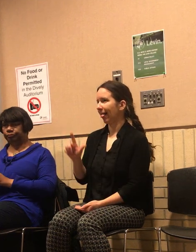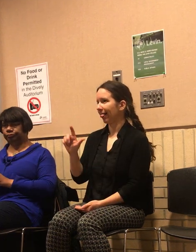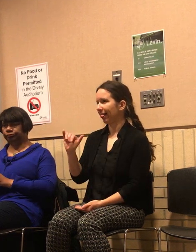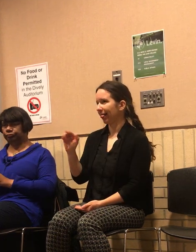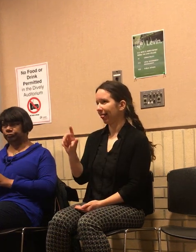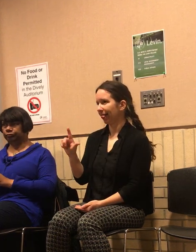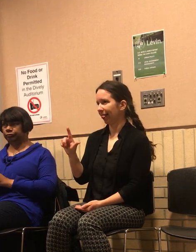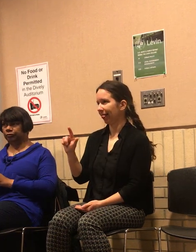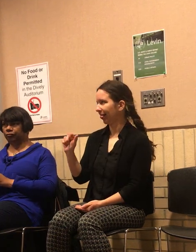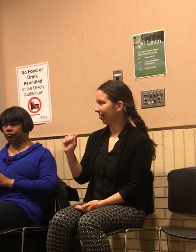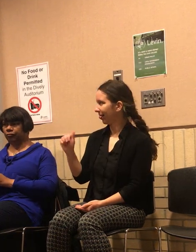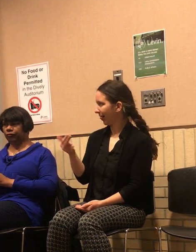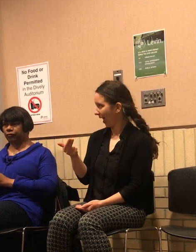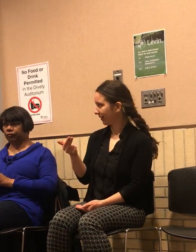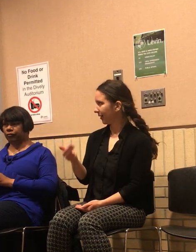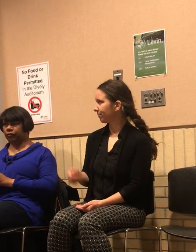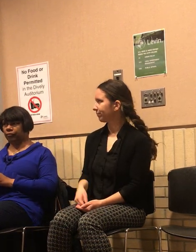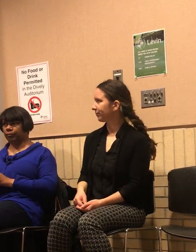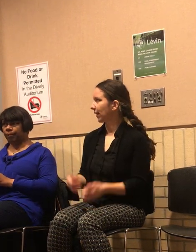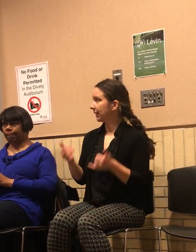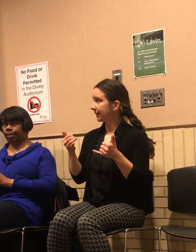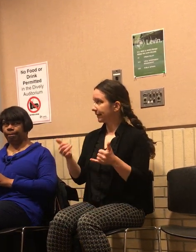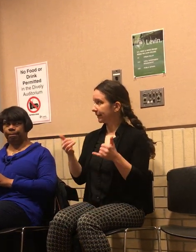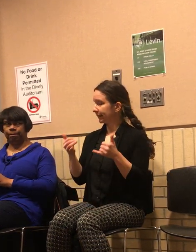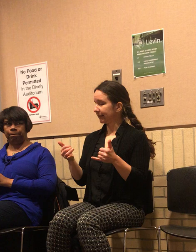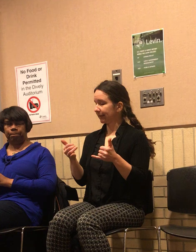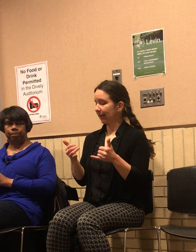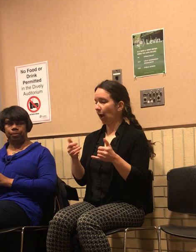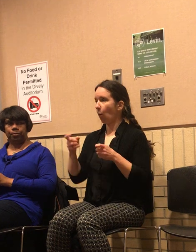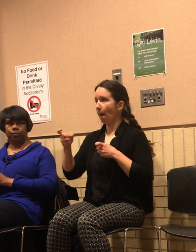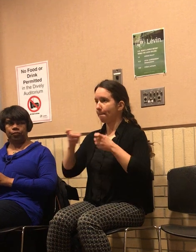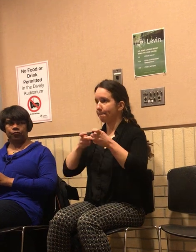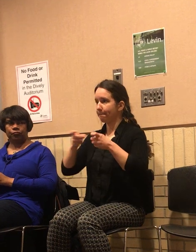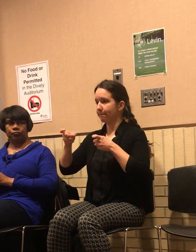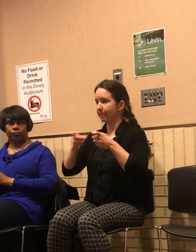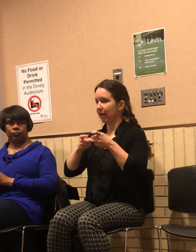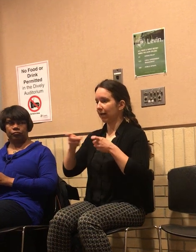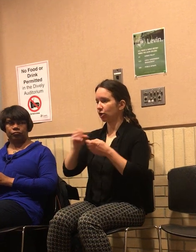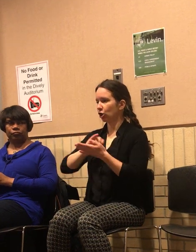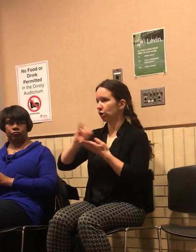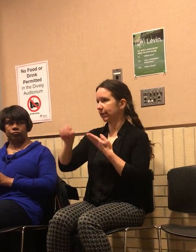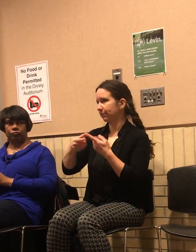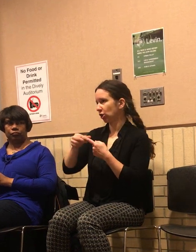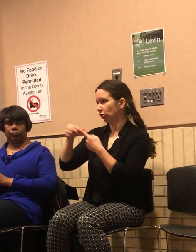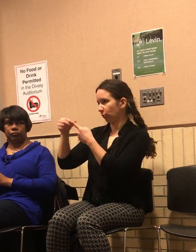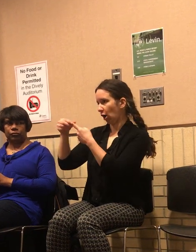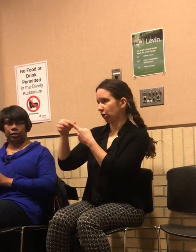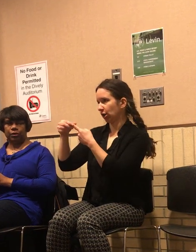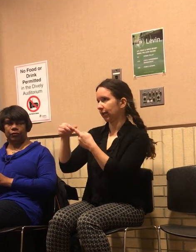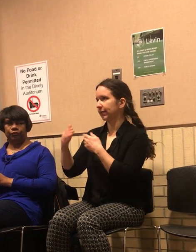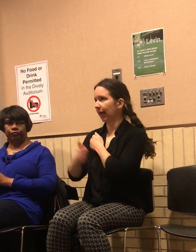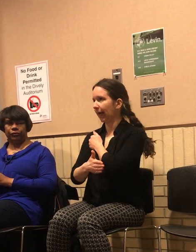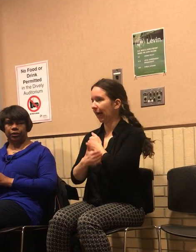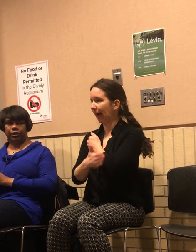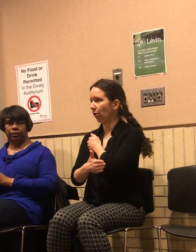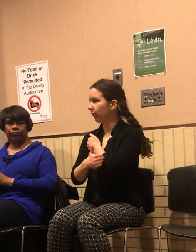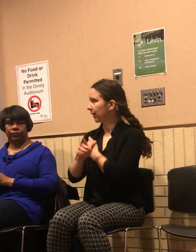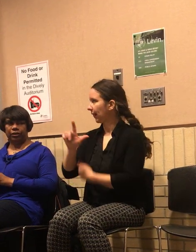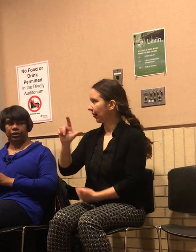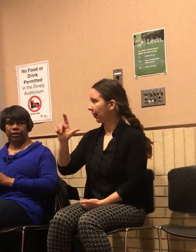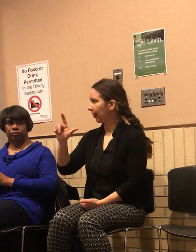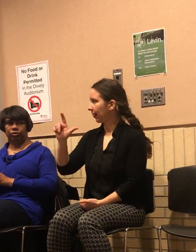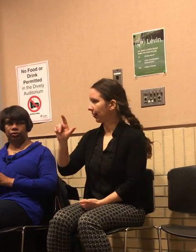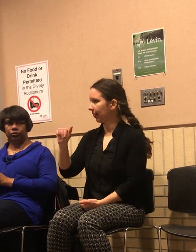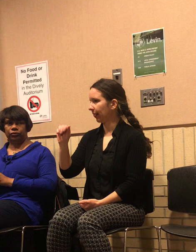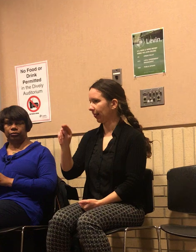am currently the manager of special projects and land reuse for the Cuyahoga Land Bank. So thank you for having me to your